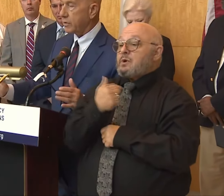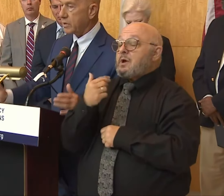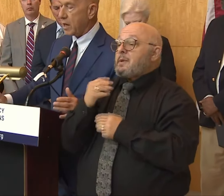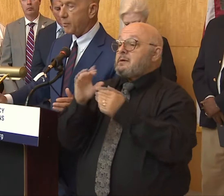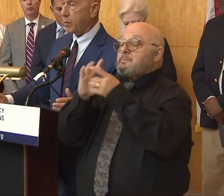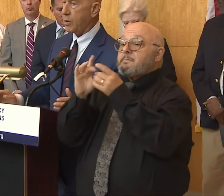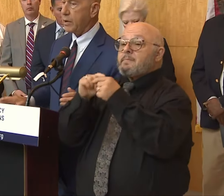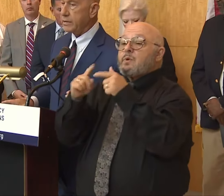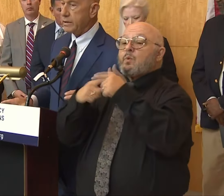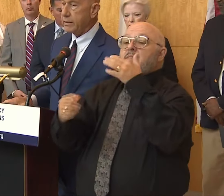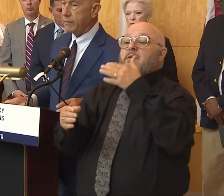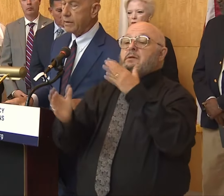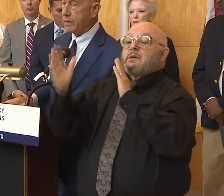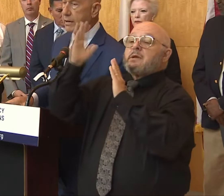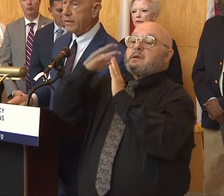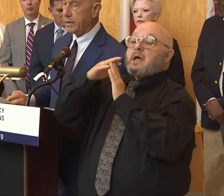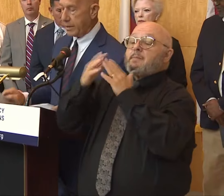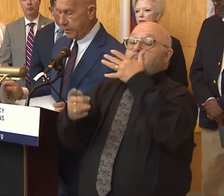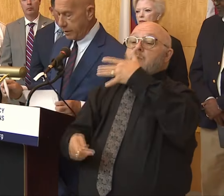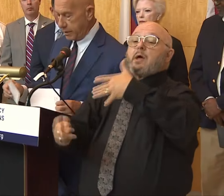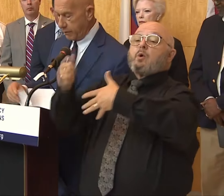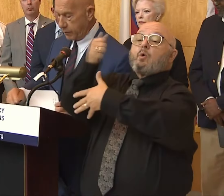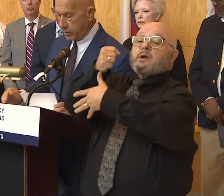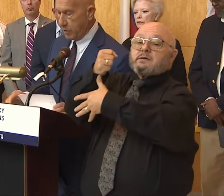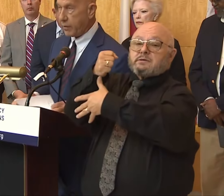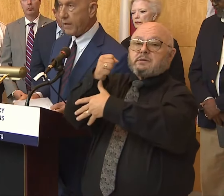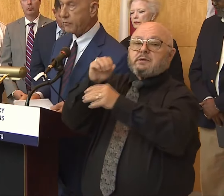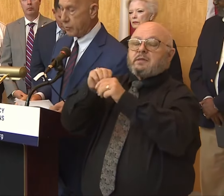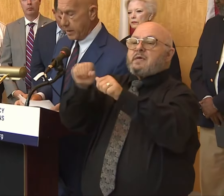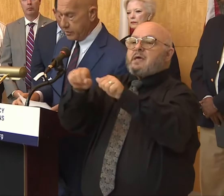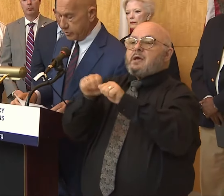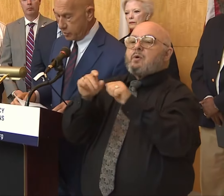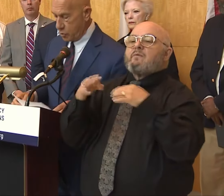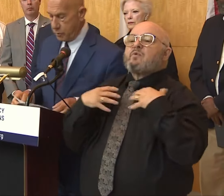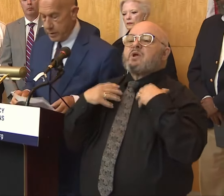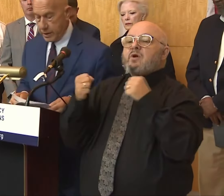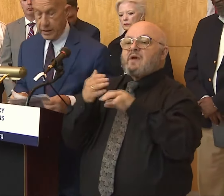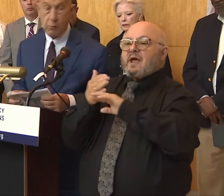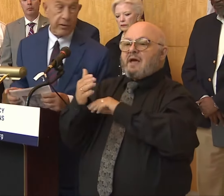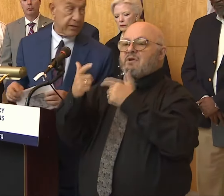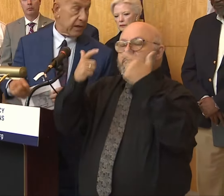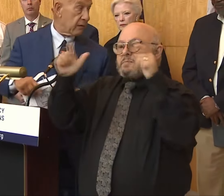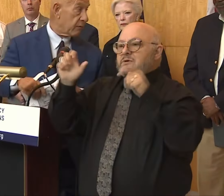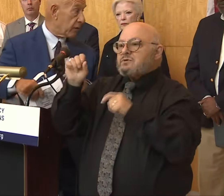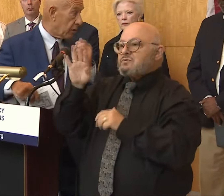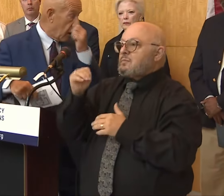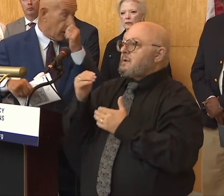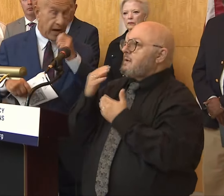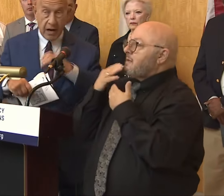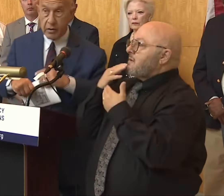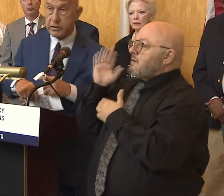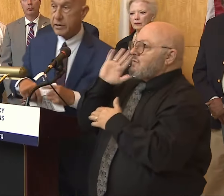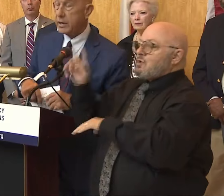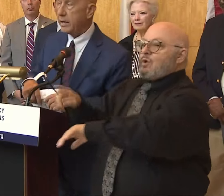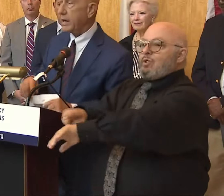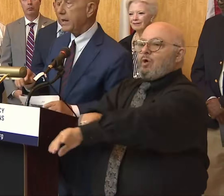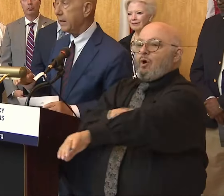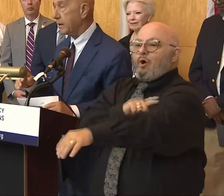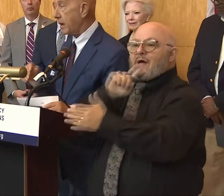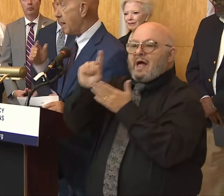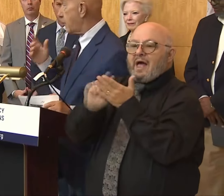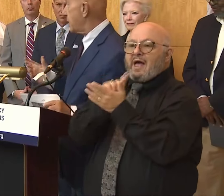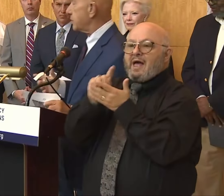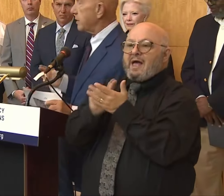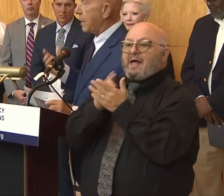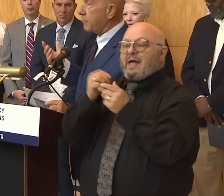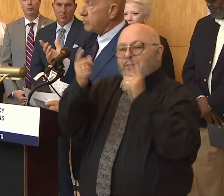are the top priorities in the area of recovery after a major storm? And I want to thank you for your long hours and